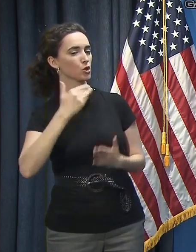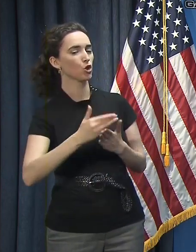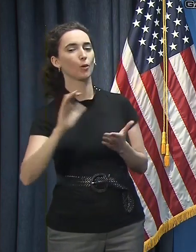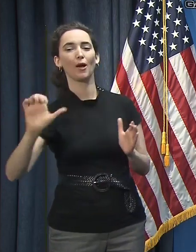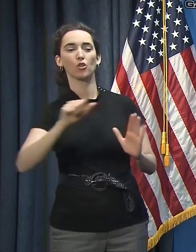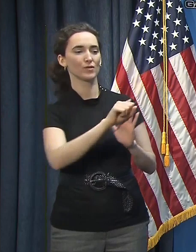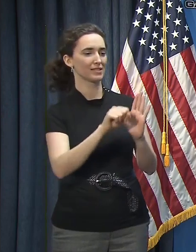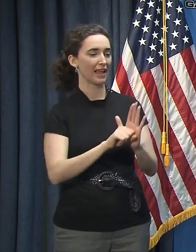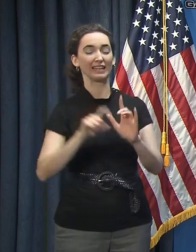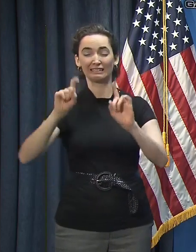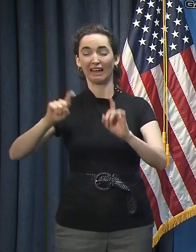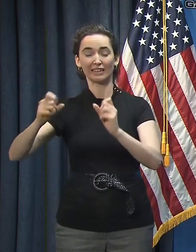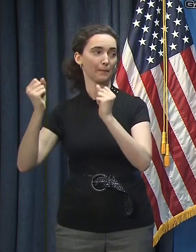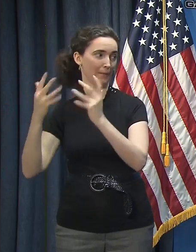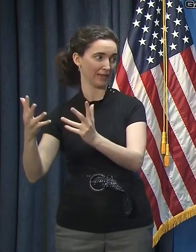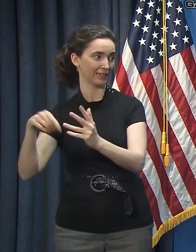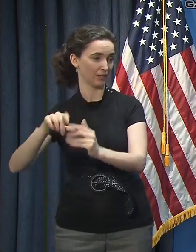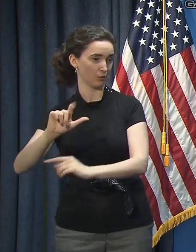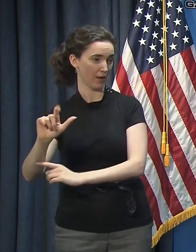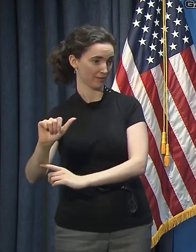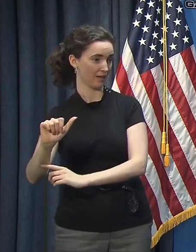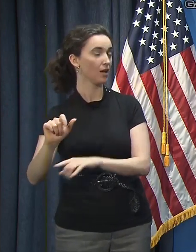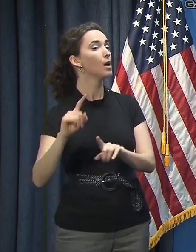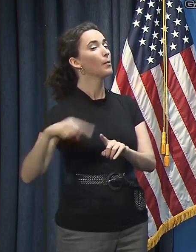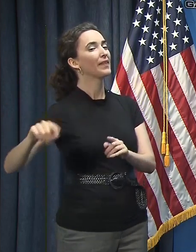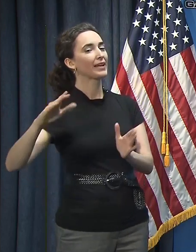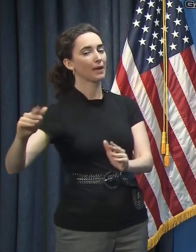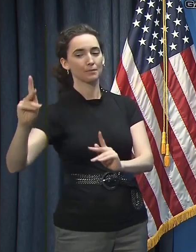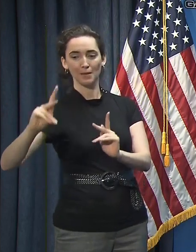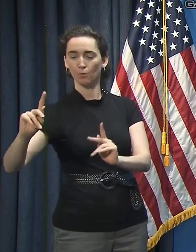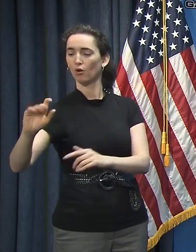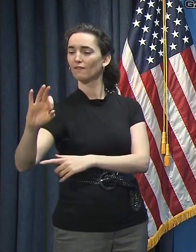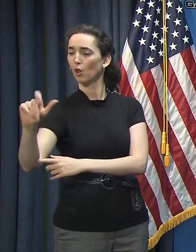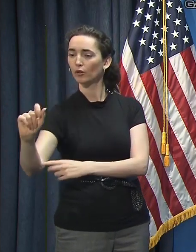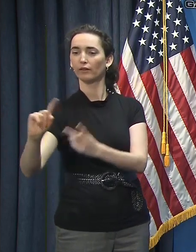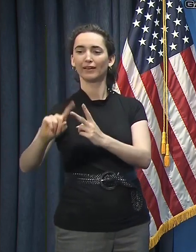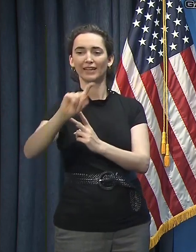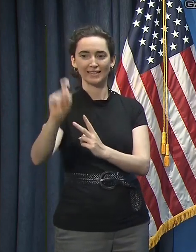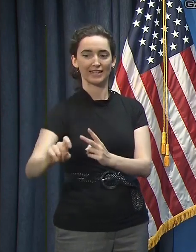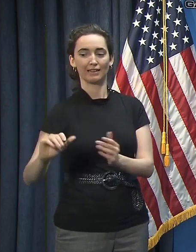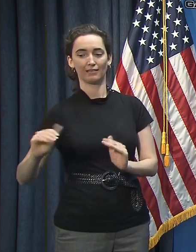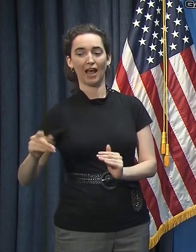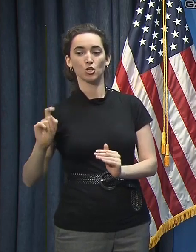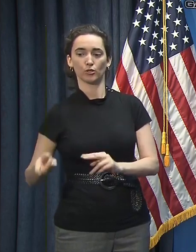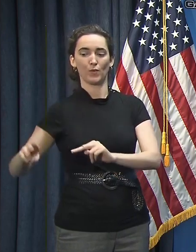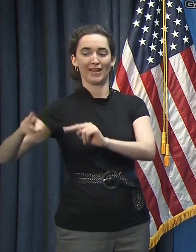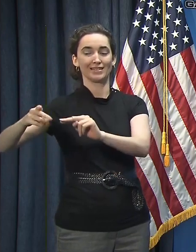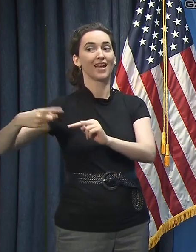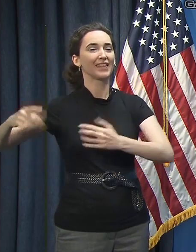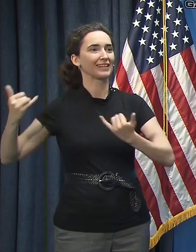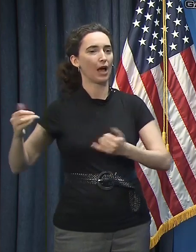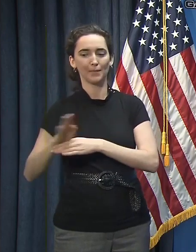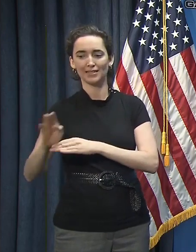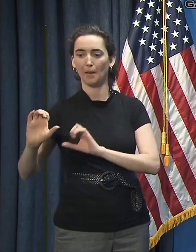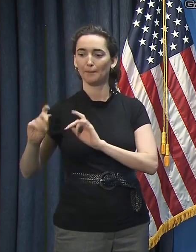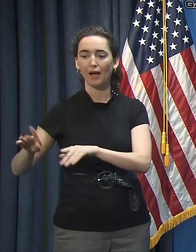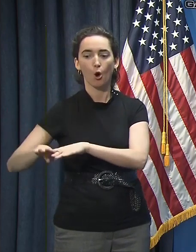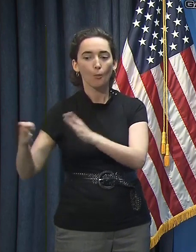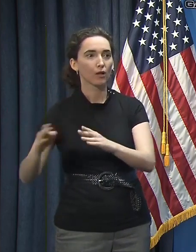and they expect a spike in deaths in Florida and Texas, who, by the way, are starting to open up. They're starting to